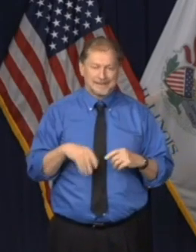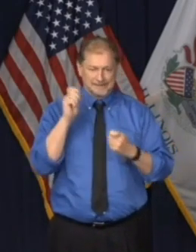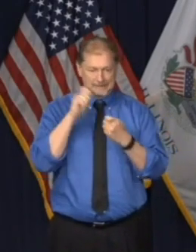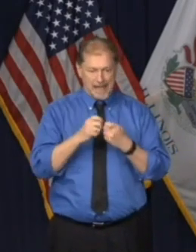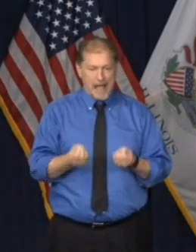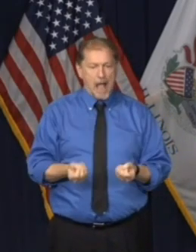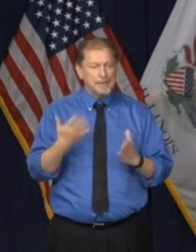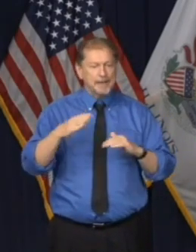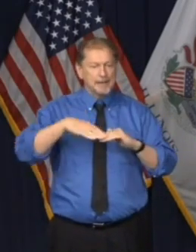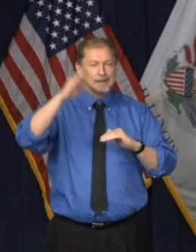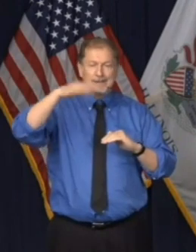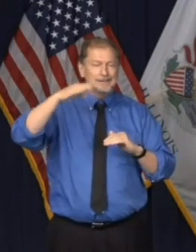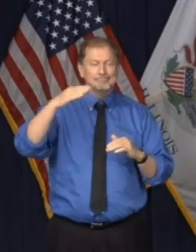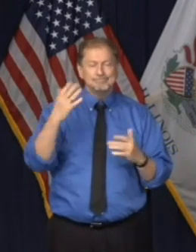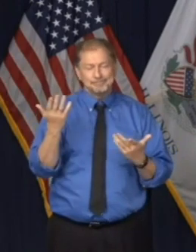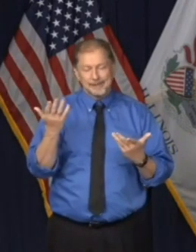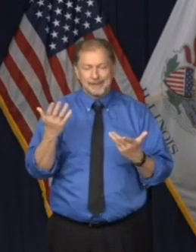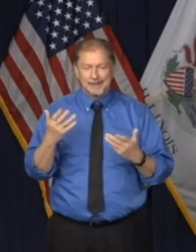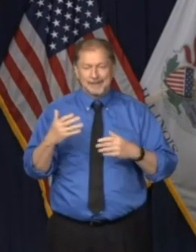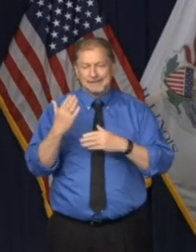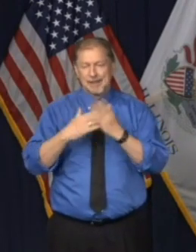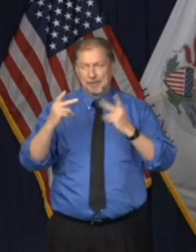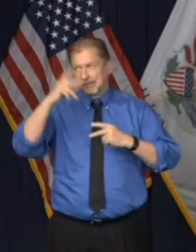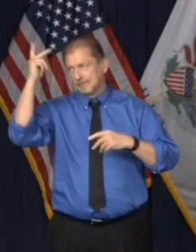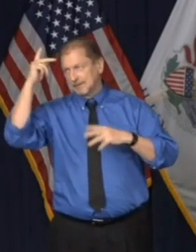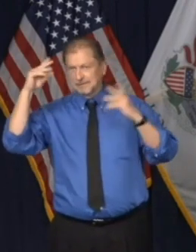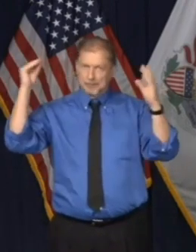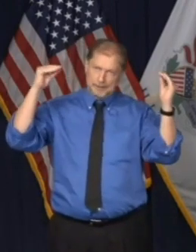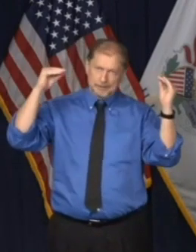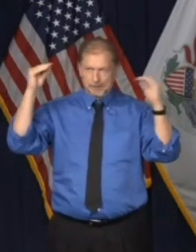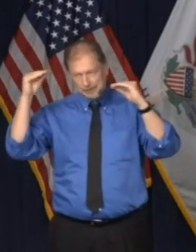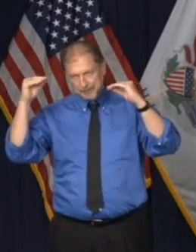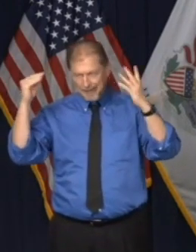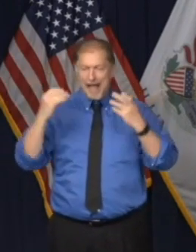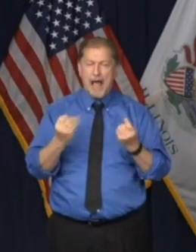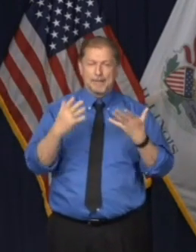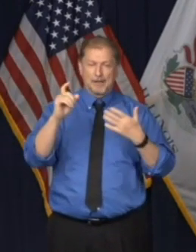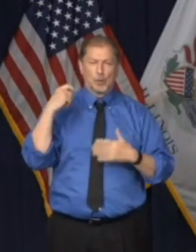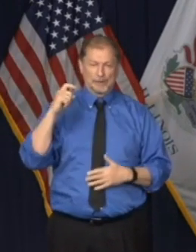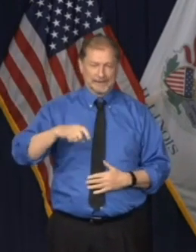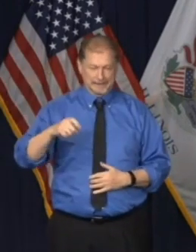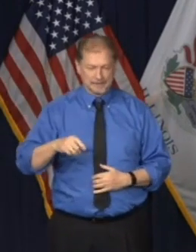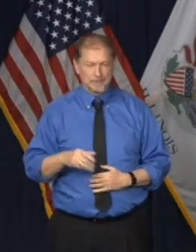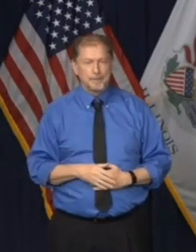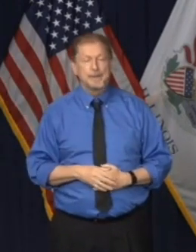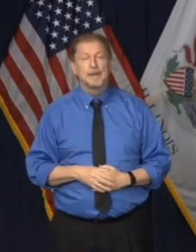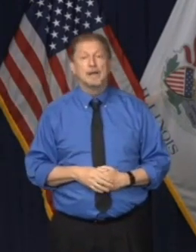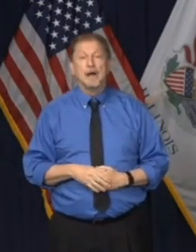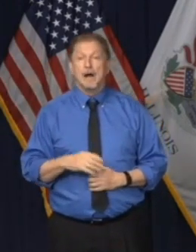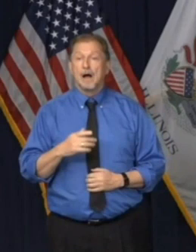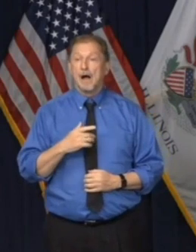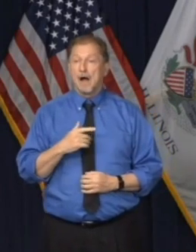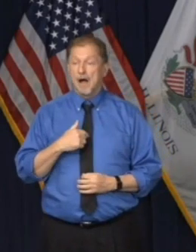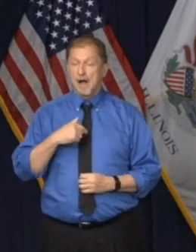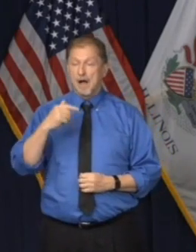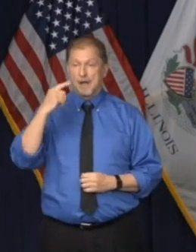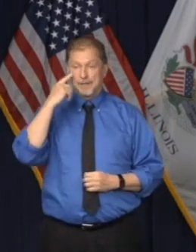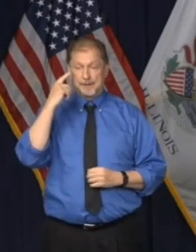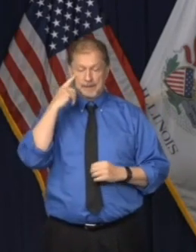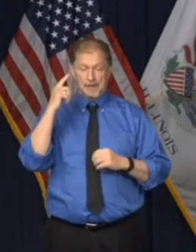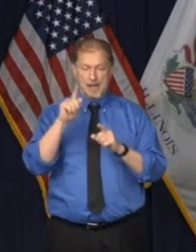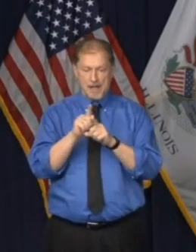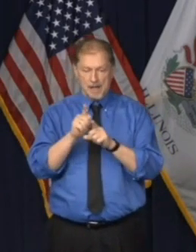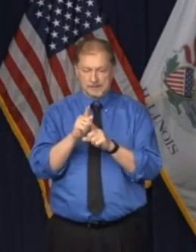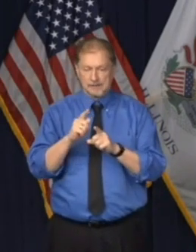exact number because you can debate this question. I would argue that as we start to think about it, and remember you need a lot of